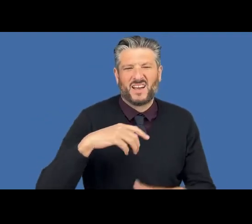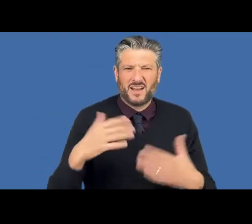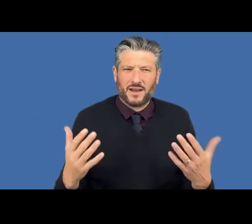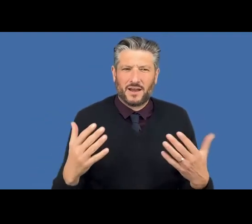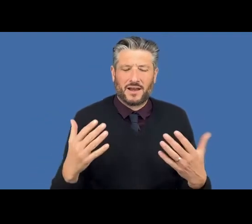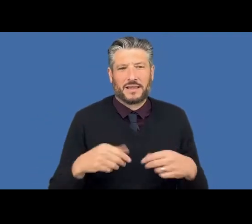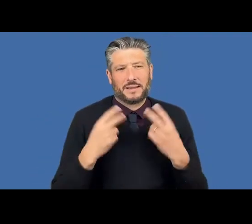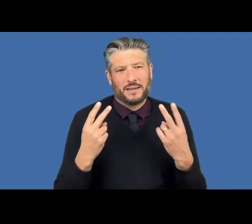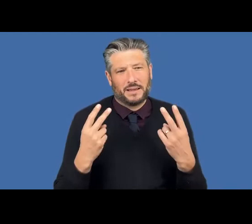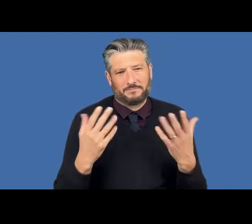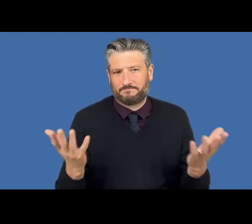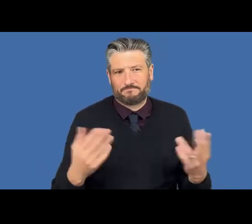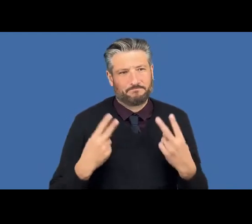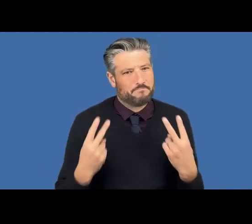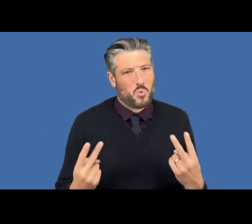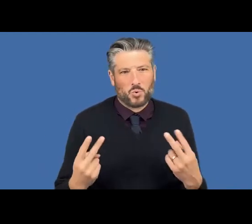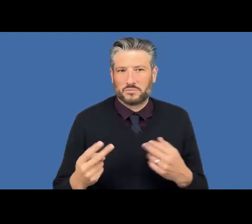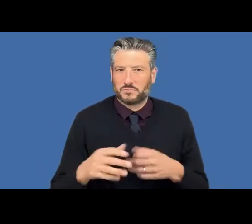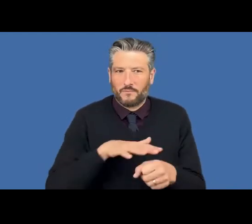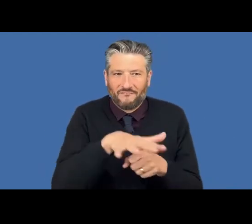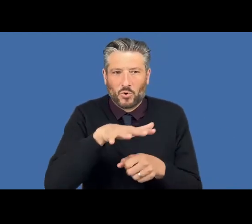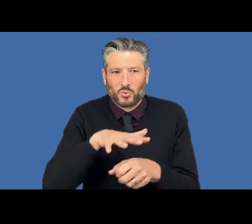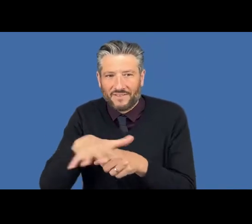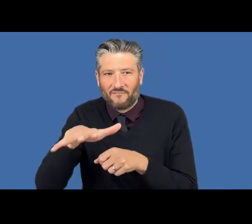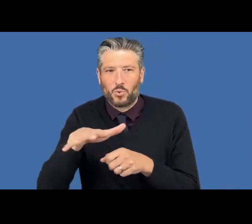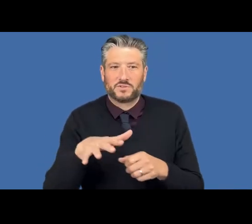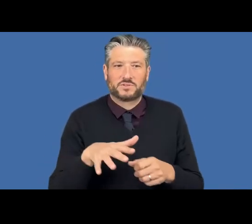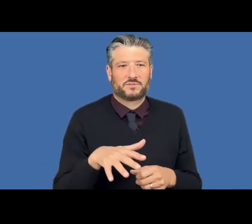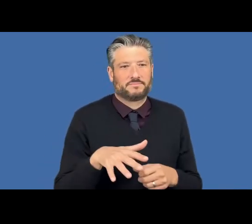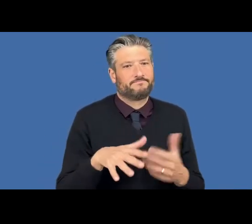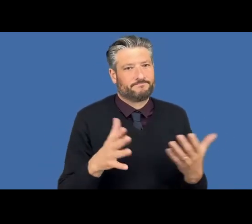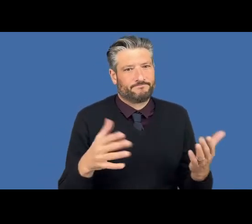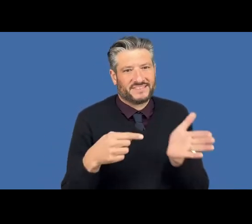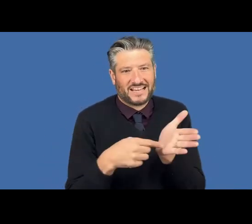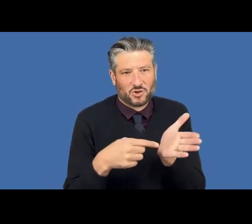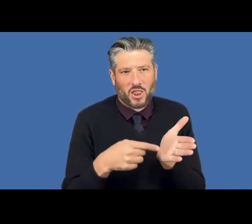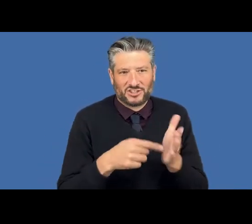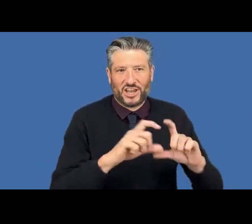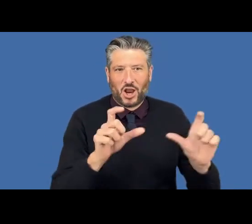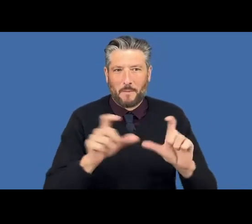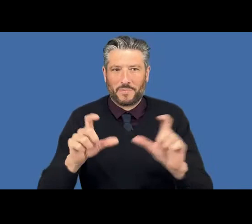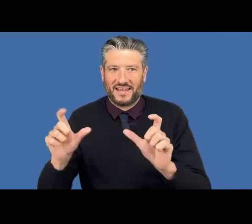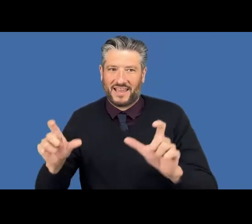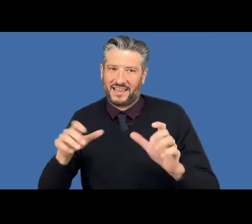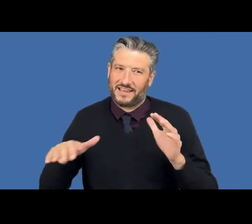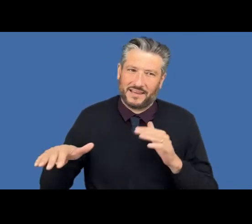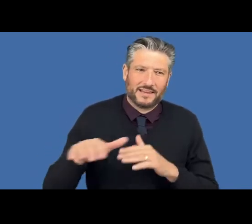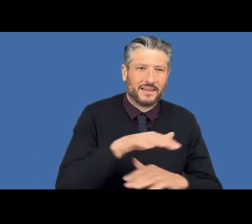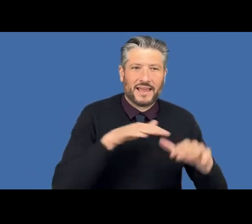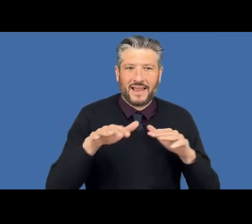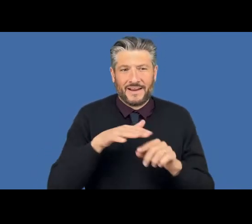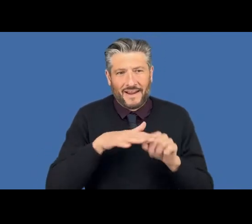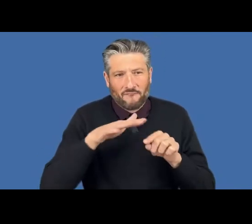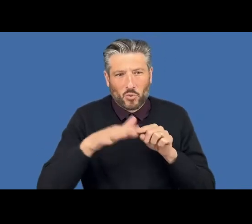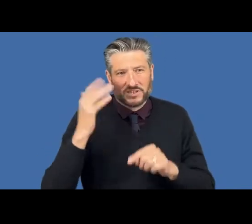up the IT industry, which feeds most of the jobs these days and feeds most of the digital economy. So